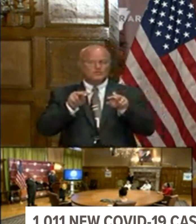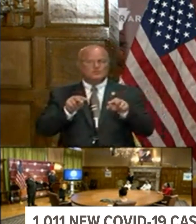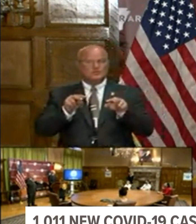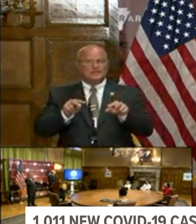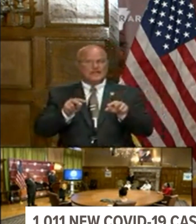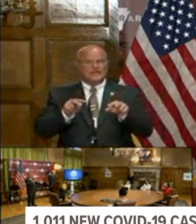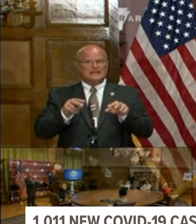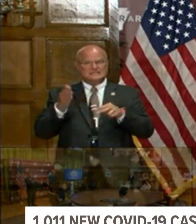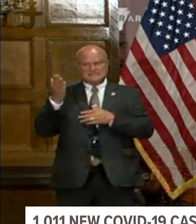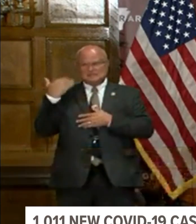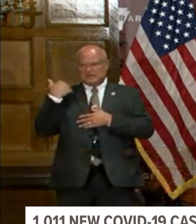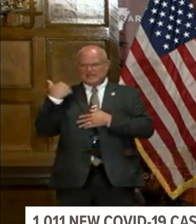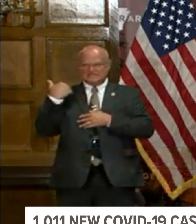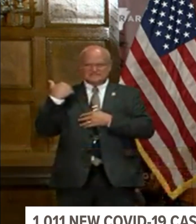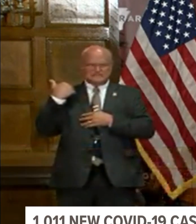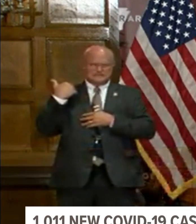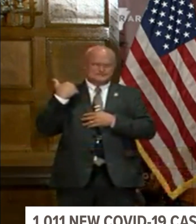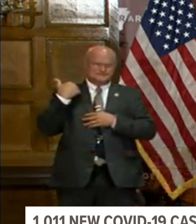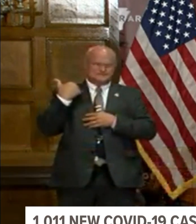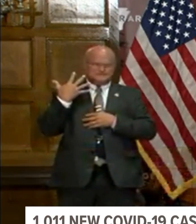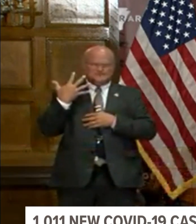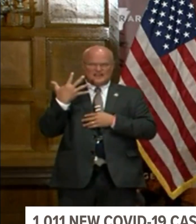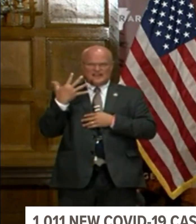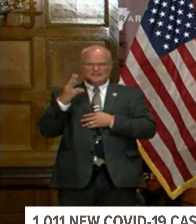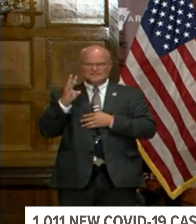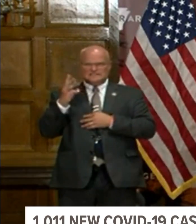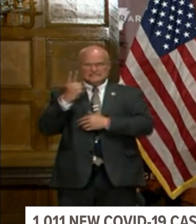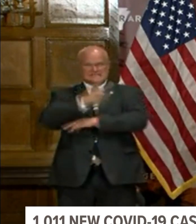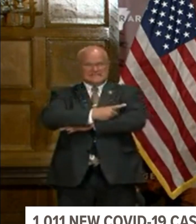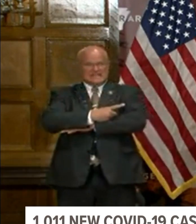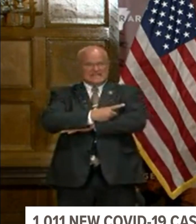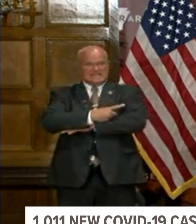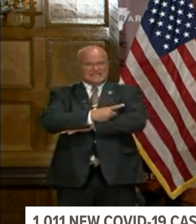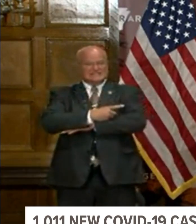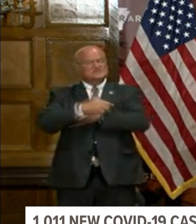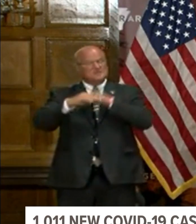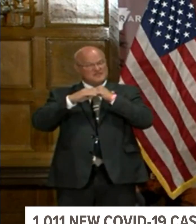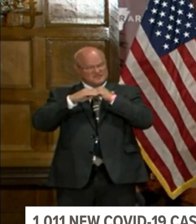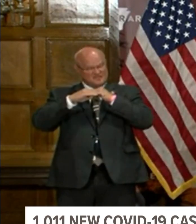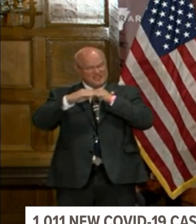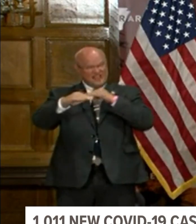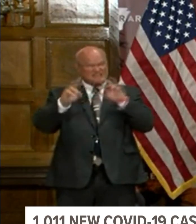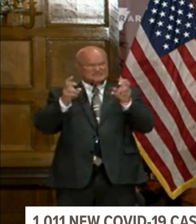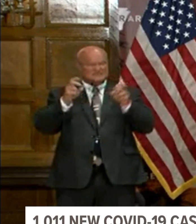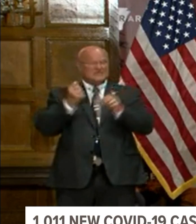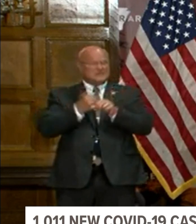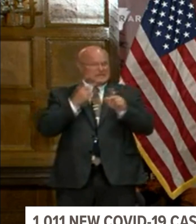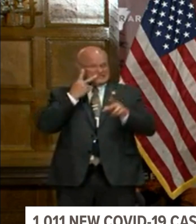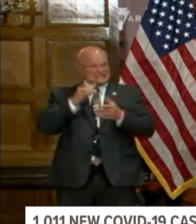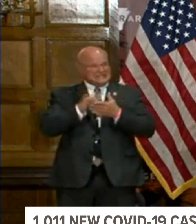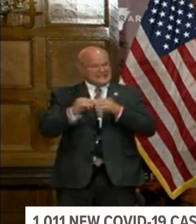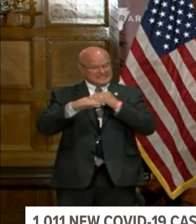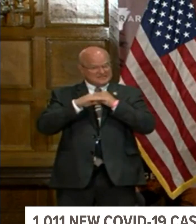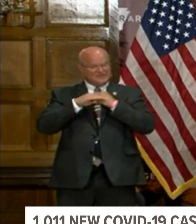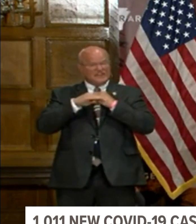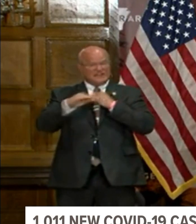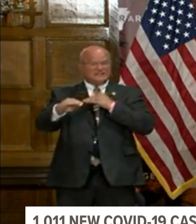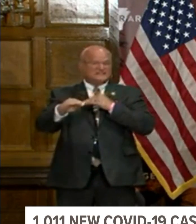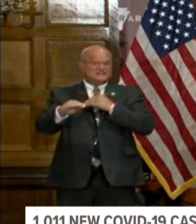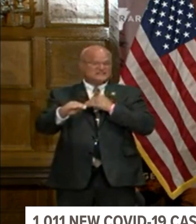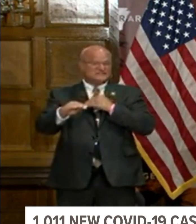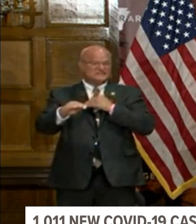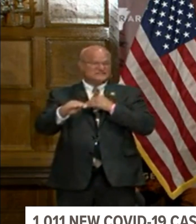at over the last 5 or 6 days, it's been very flat. I think everybody sees that it's been very